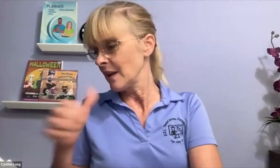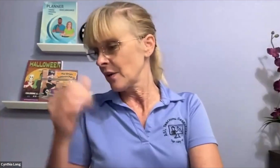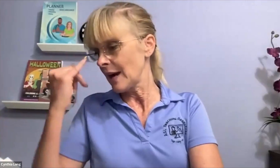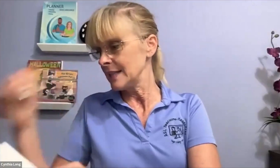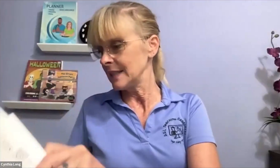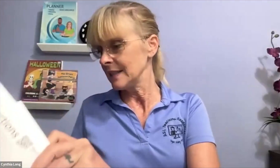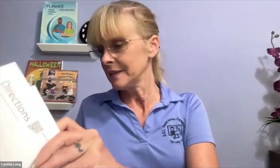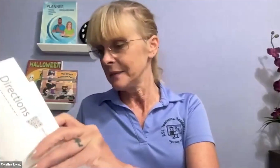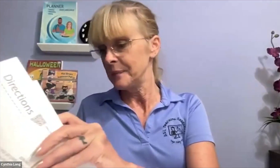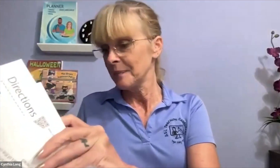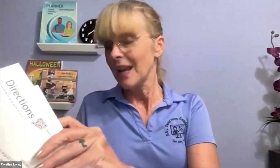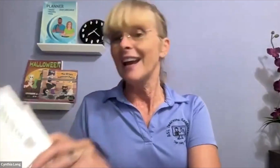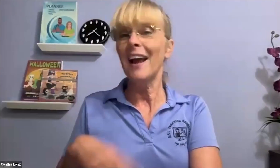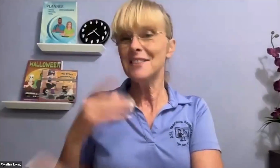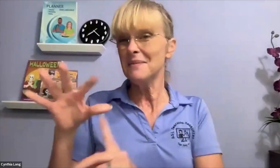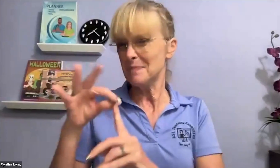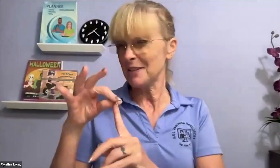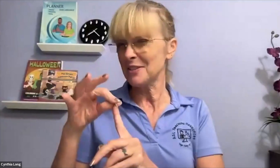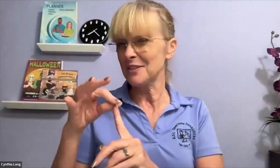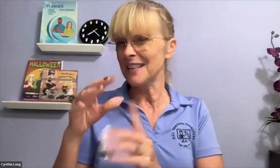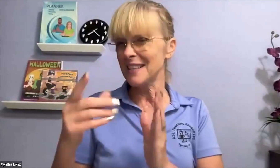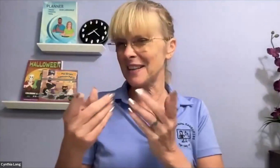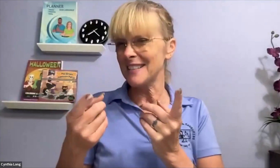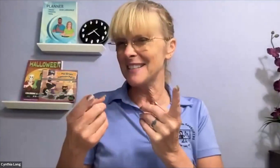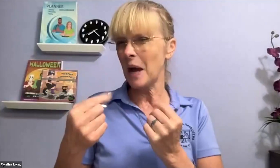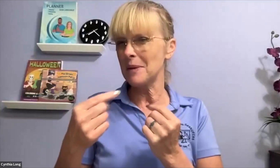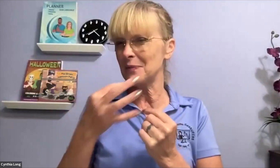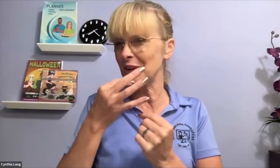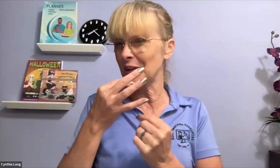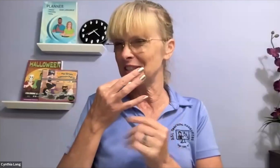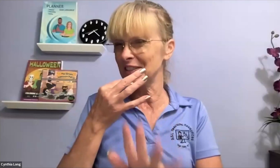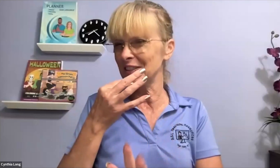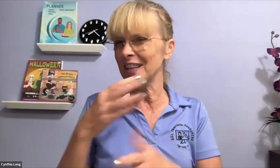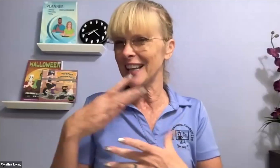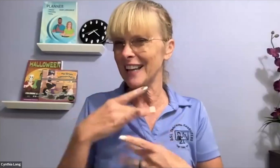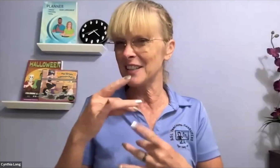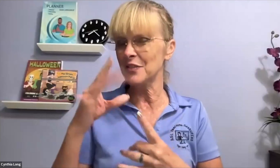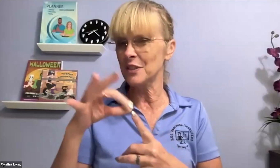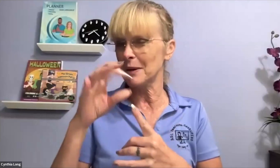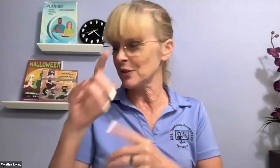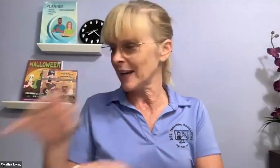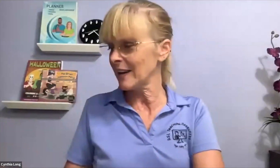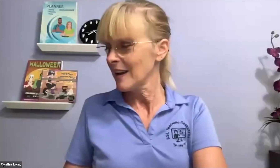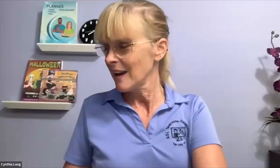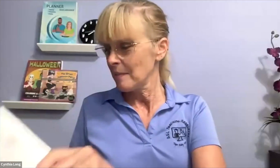another idea, and I have something special that's coming very soon. You're gonna like this for special ed, but